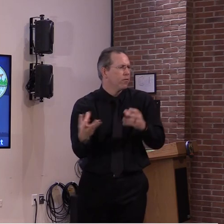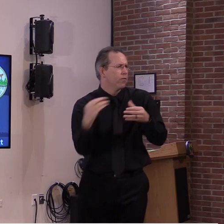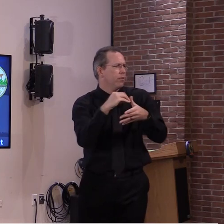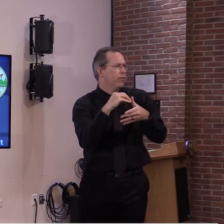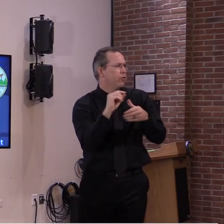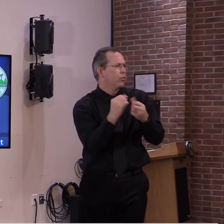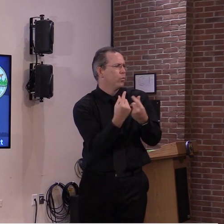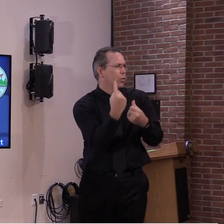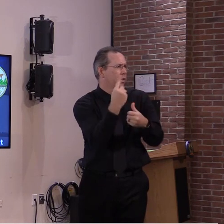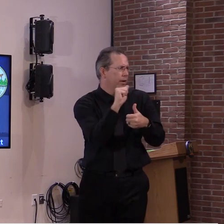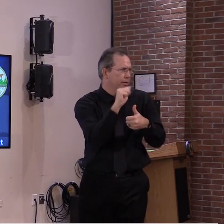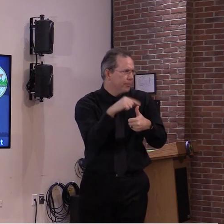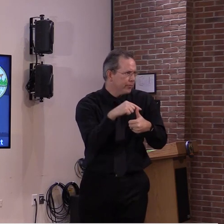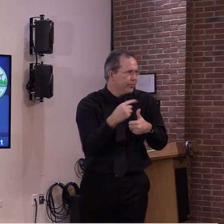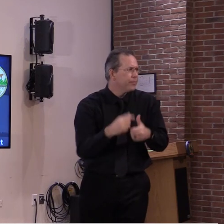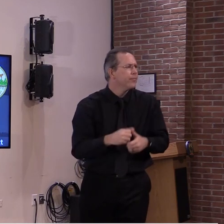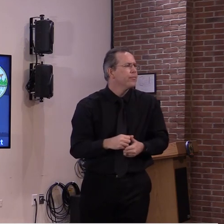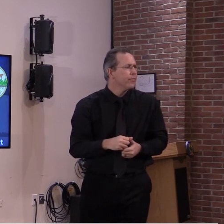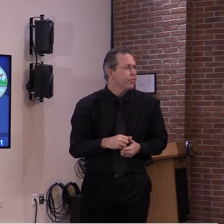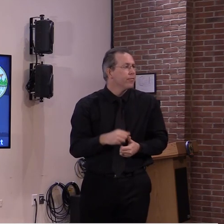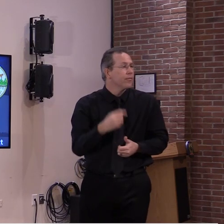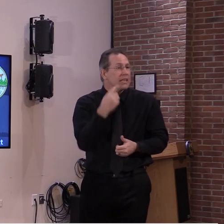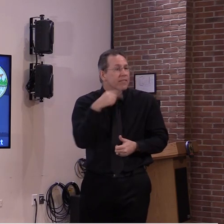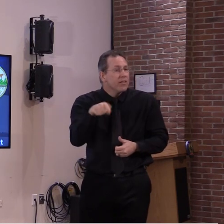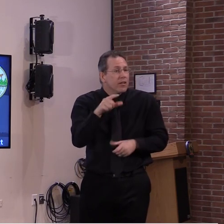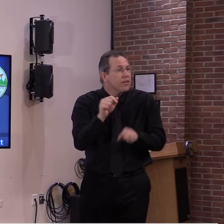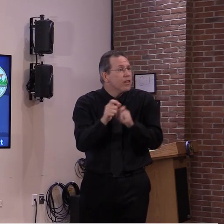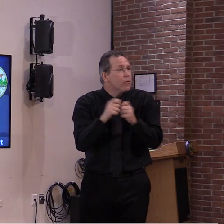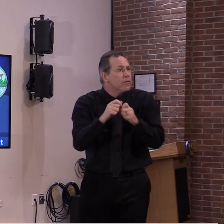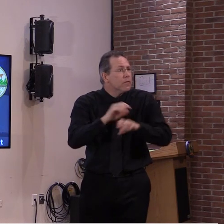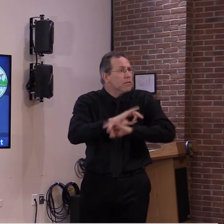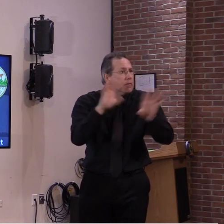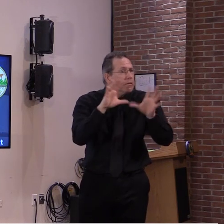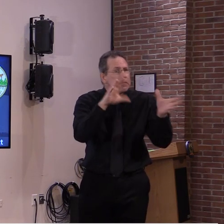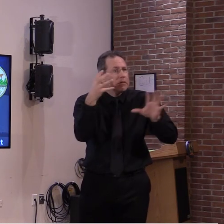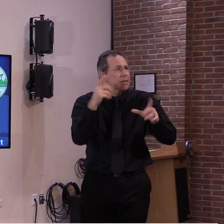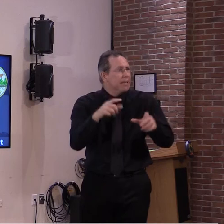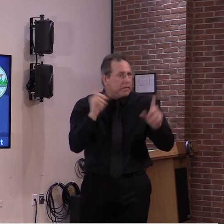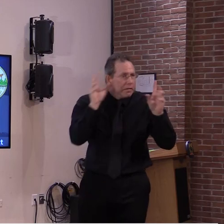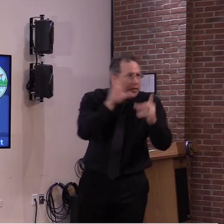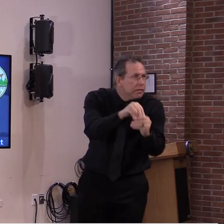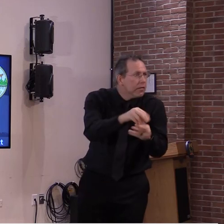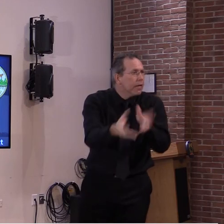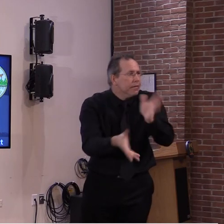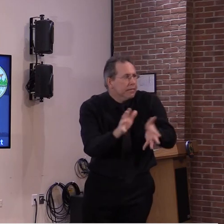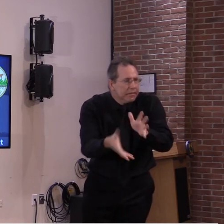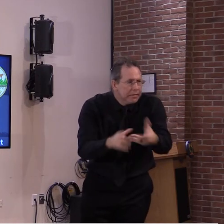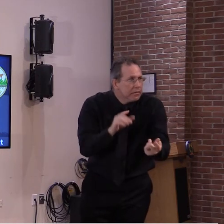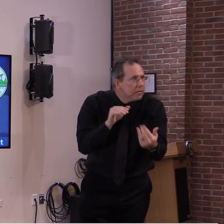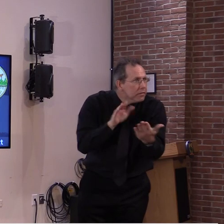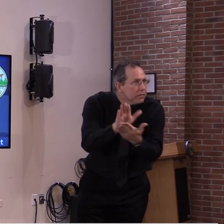medical calls, assisting with trauma, assisting with transport. So we're well aware of that.